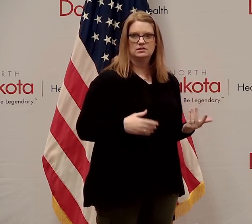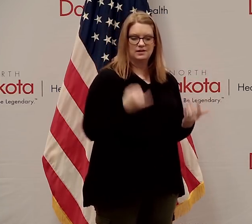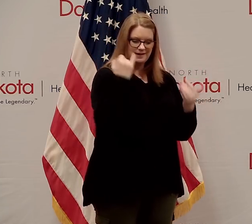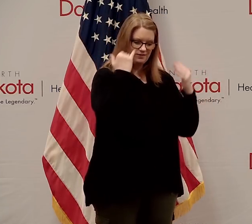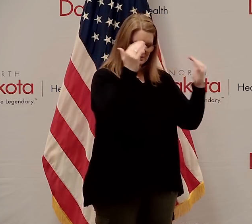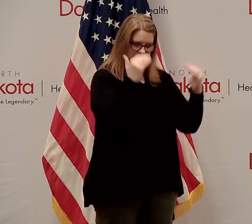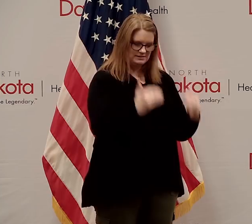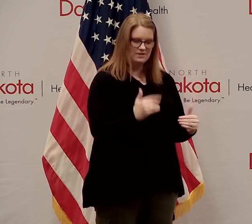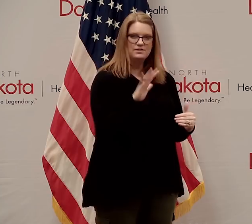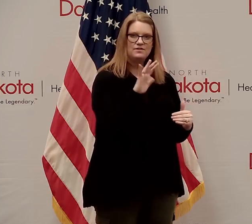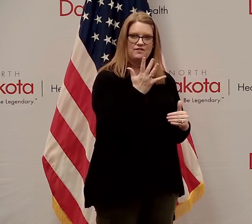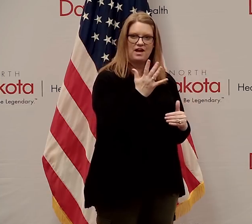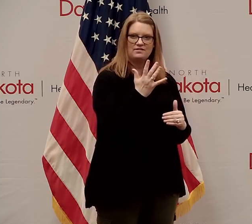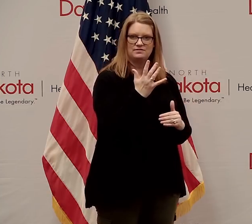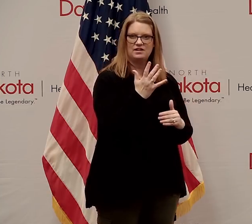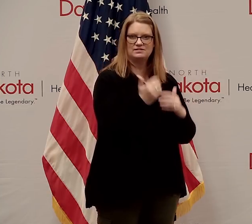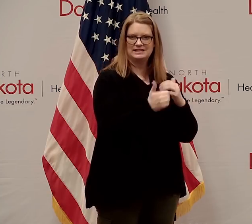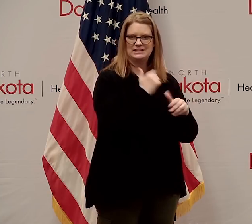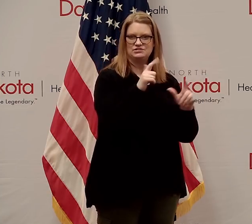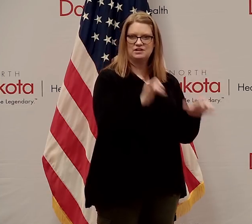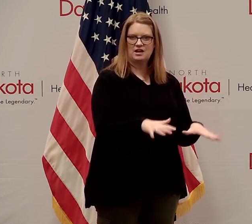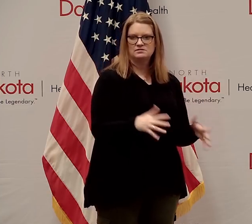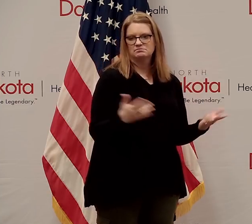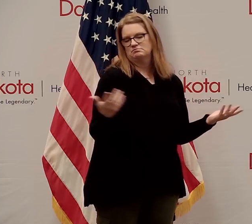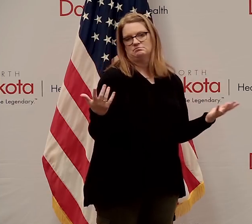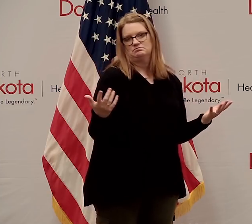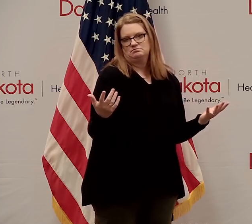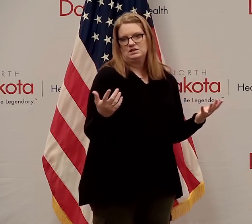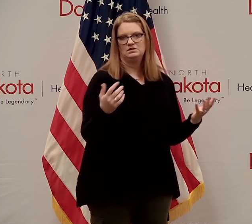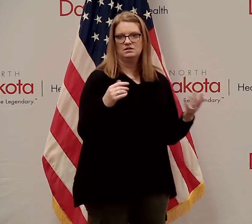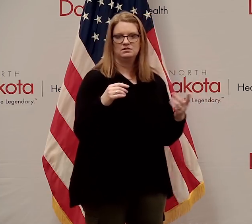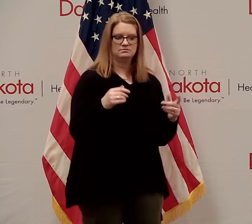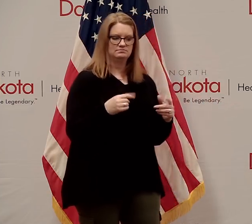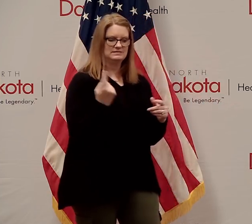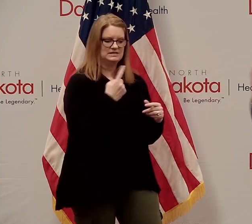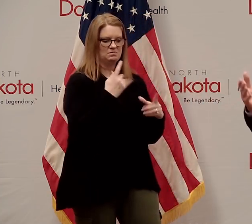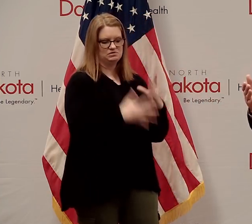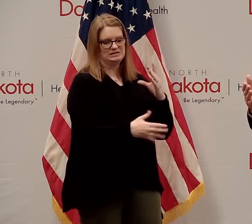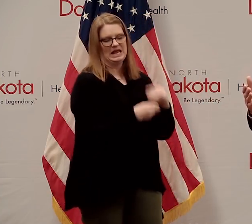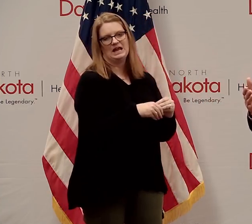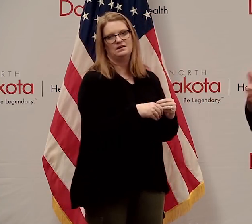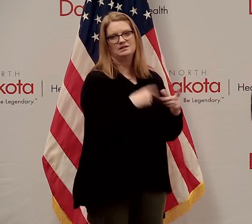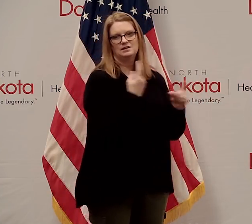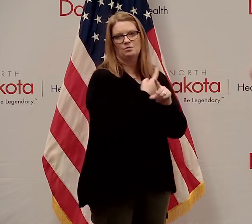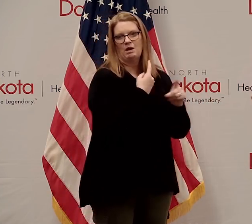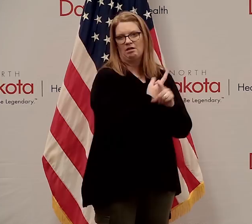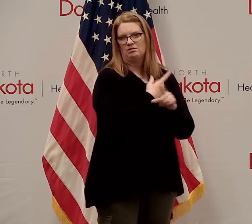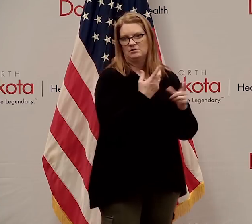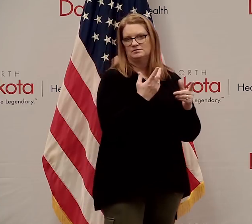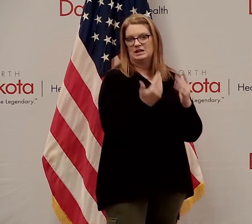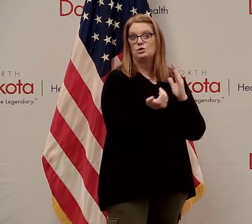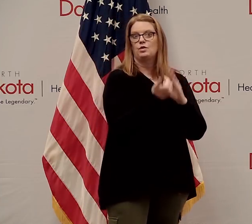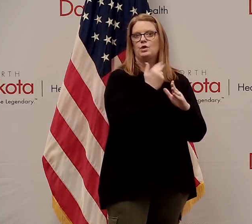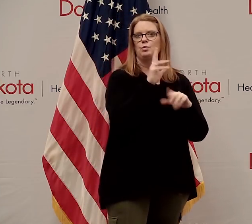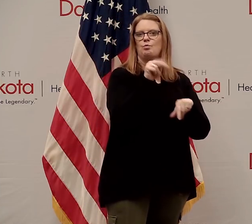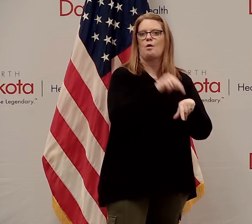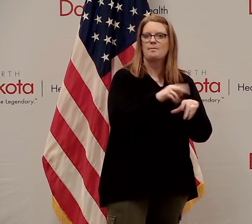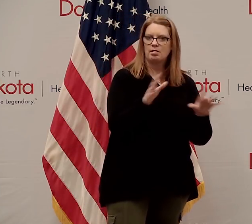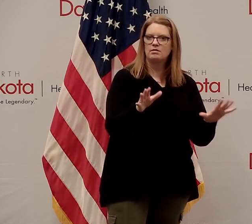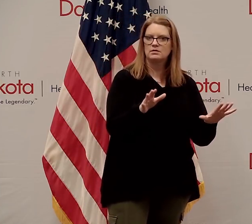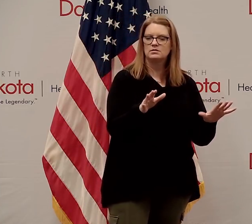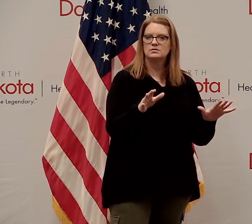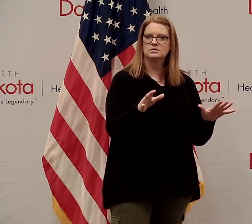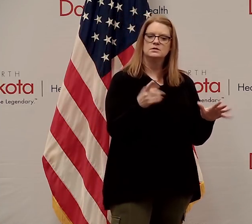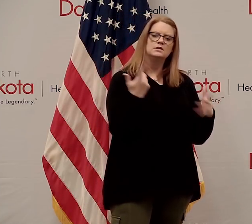those lateral flow tests, this will just be one more line item on somebody's P&L. And in the new normal, businesses will be, what do you spend